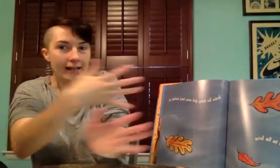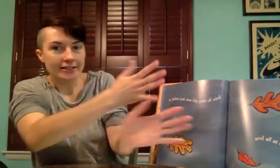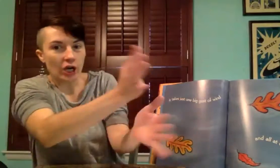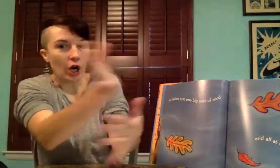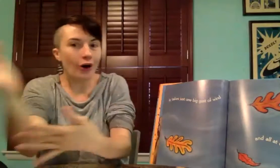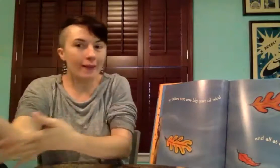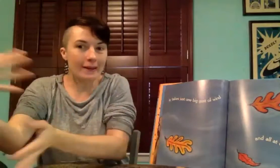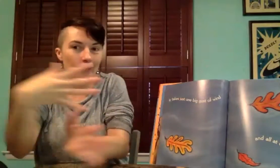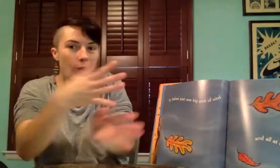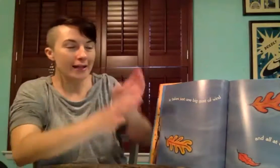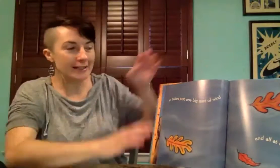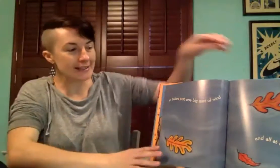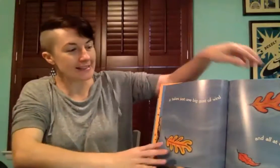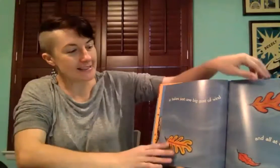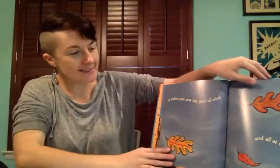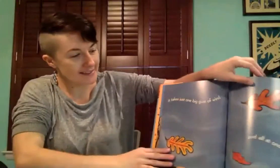and all at once,